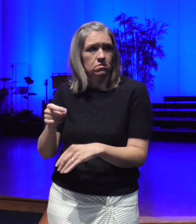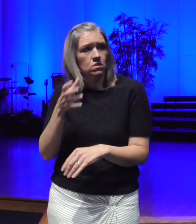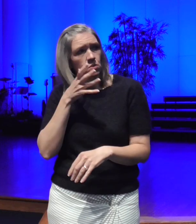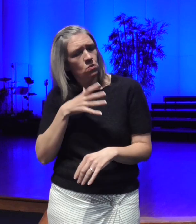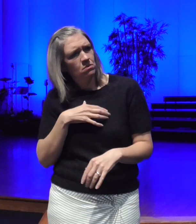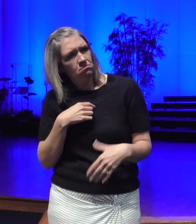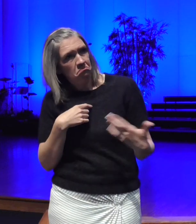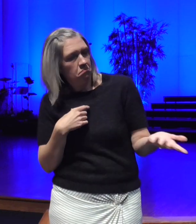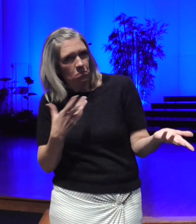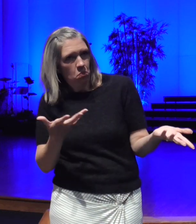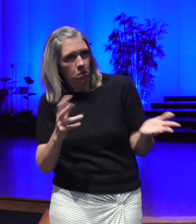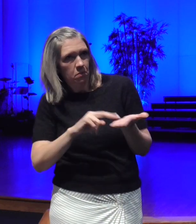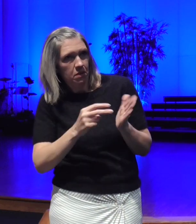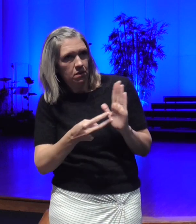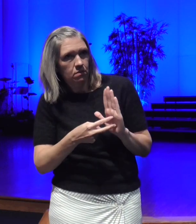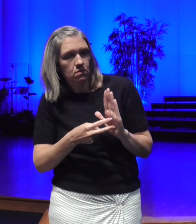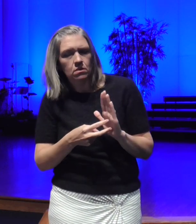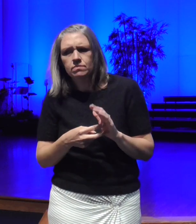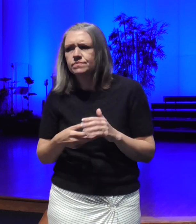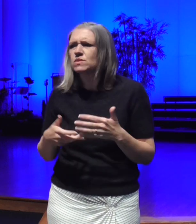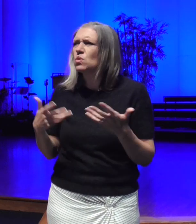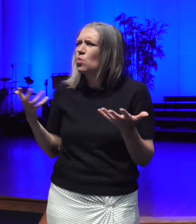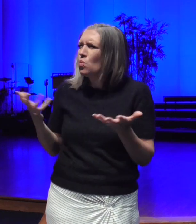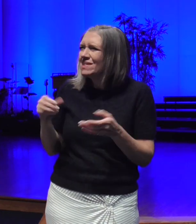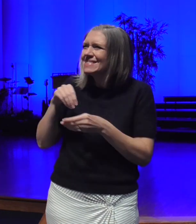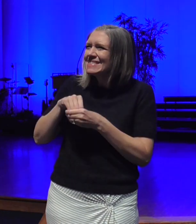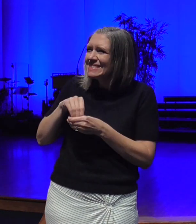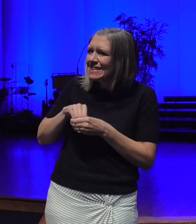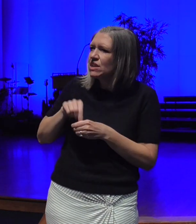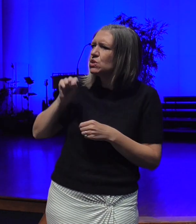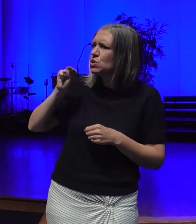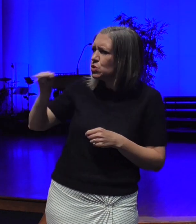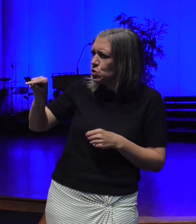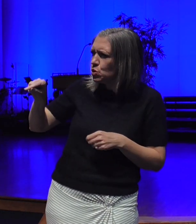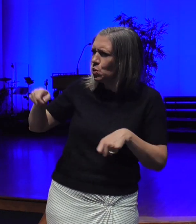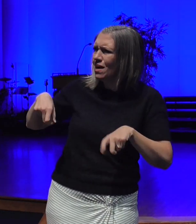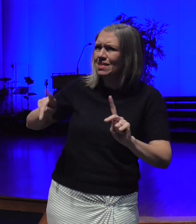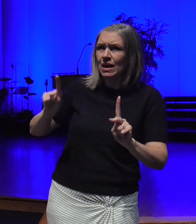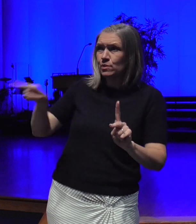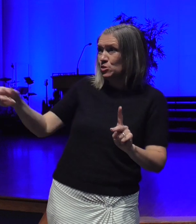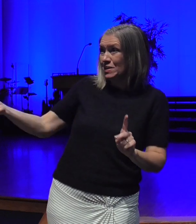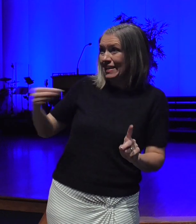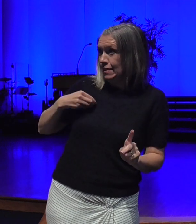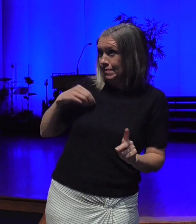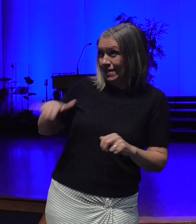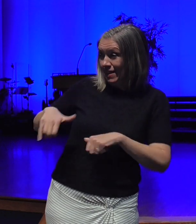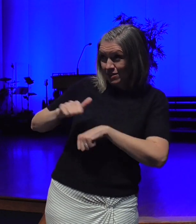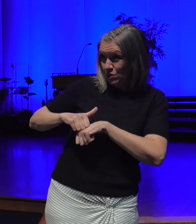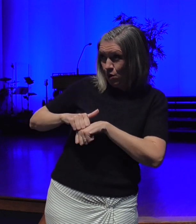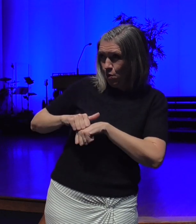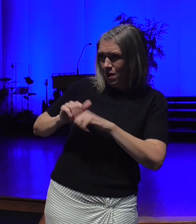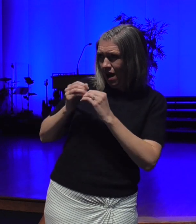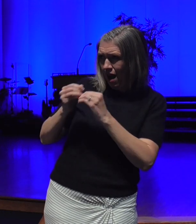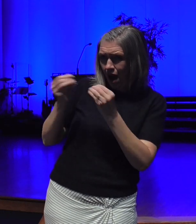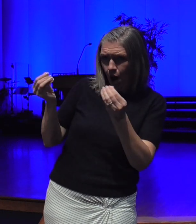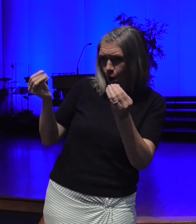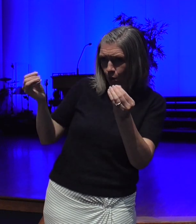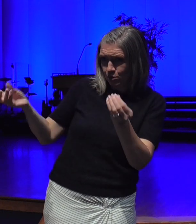says, "What is that?" And he says, "What's inside of you that allowed you to give me this stone in the first place?"